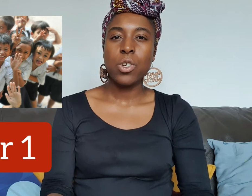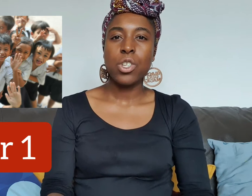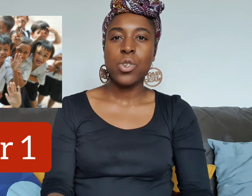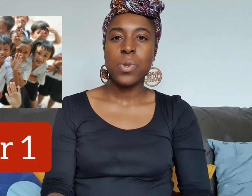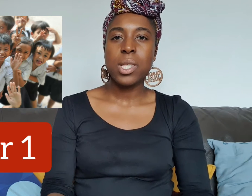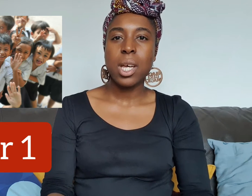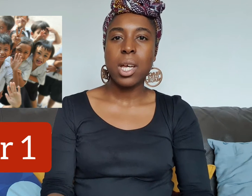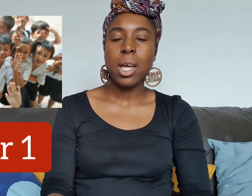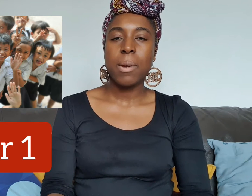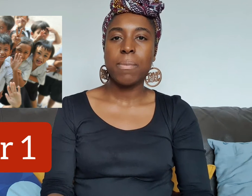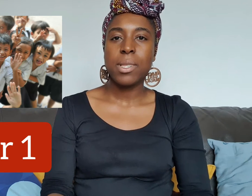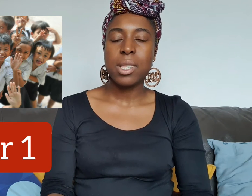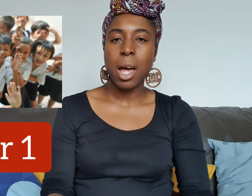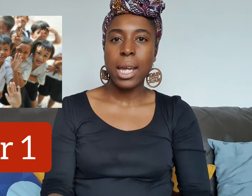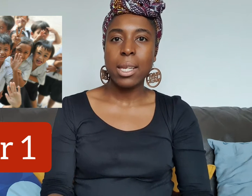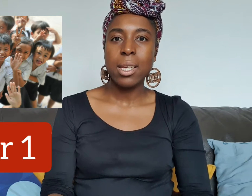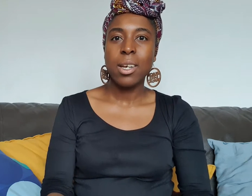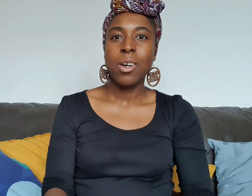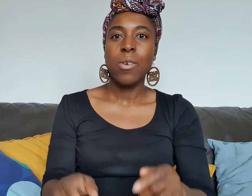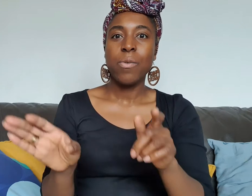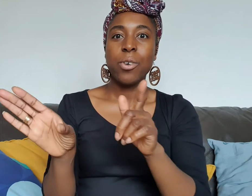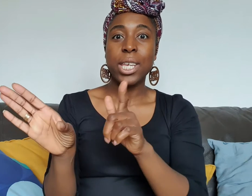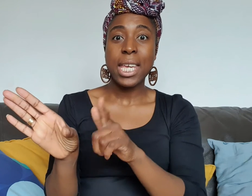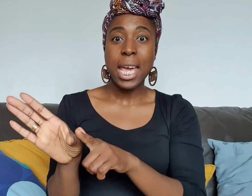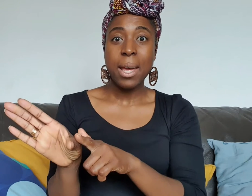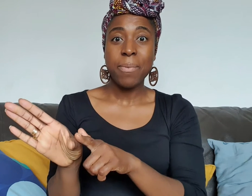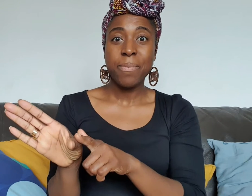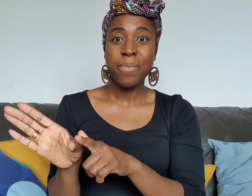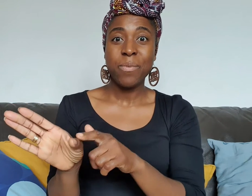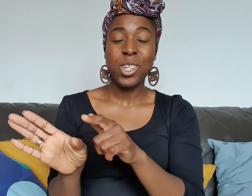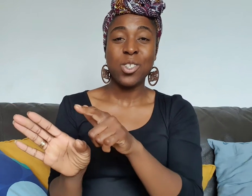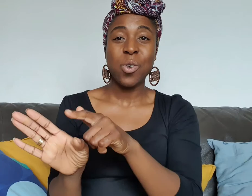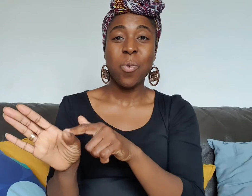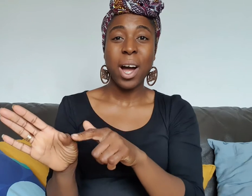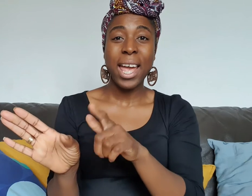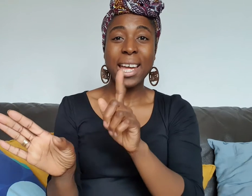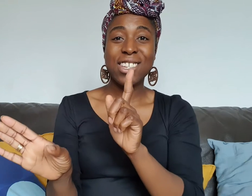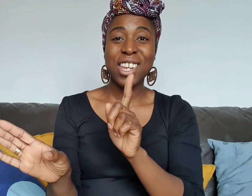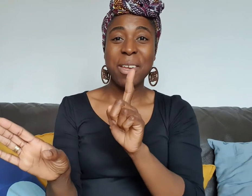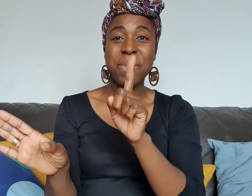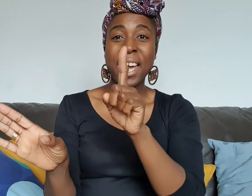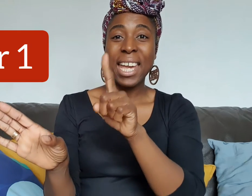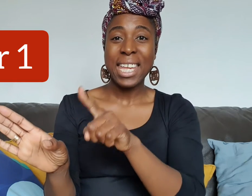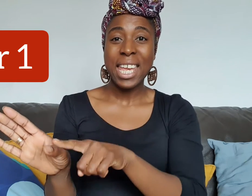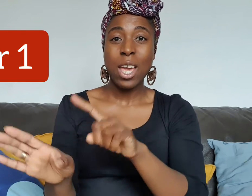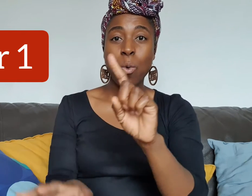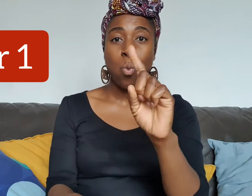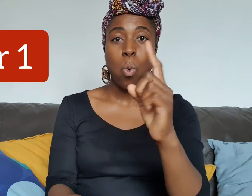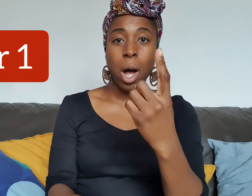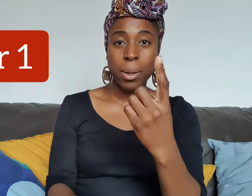can use the sign for year which is your Y handshake. Year one.